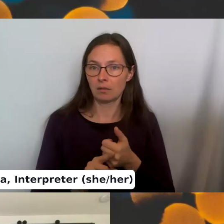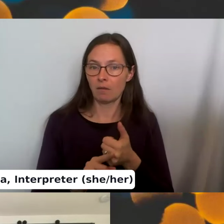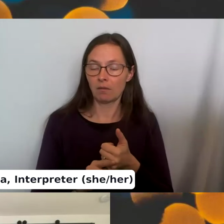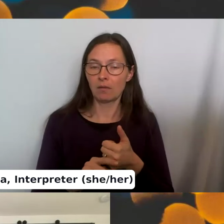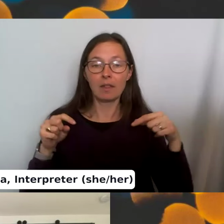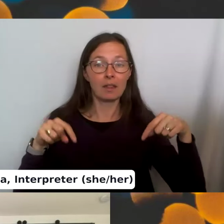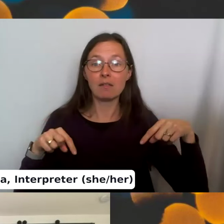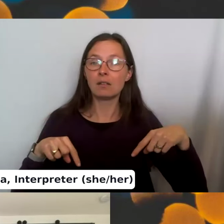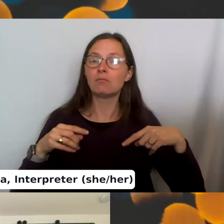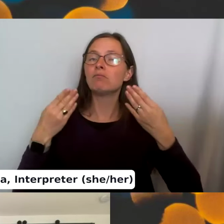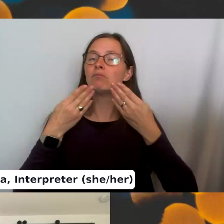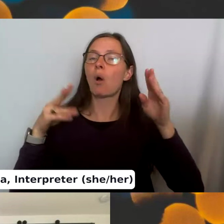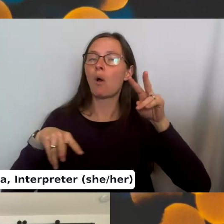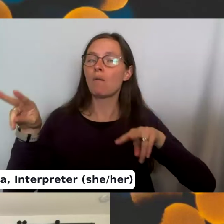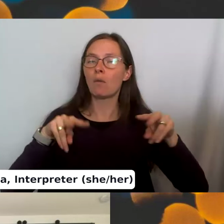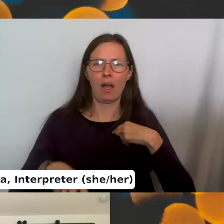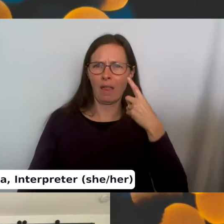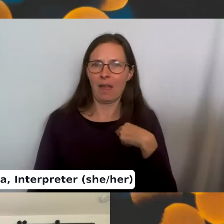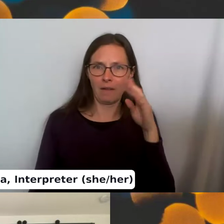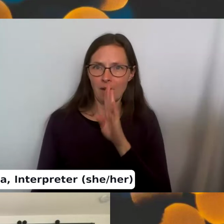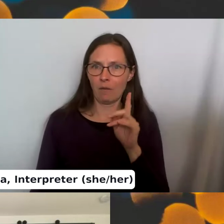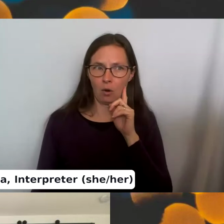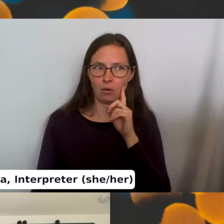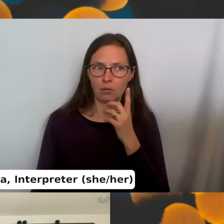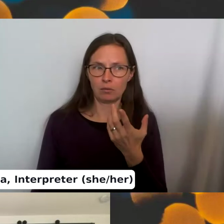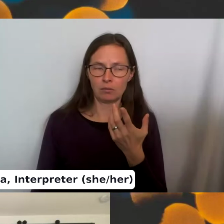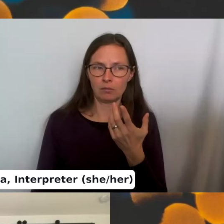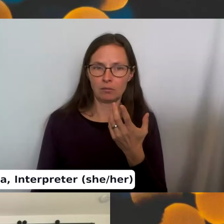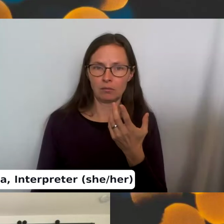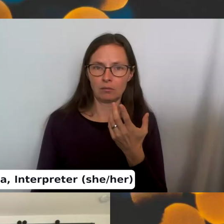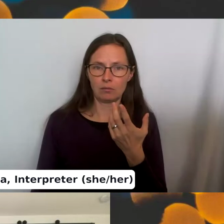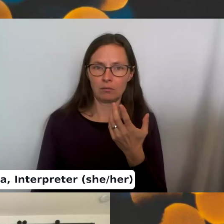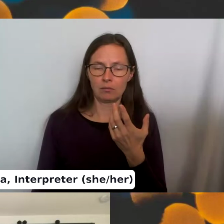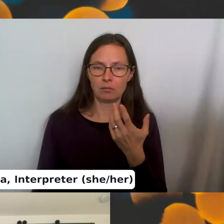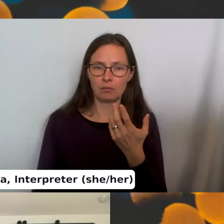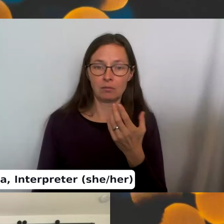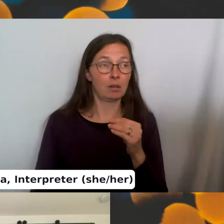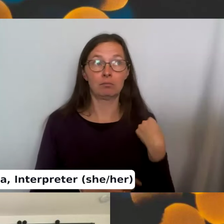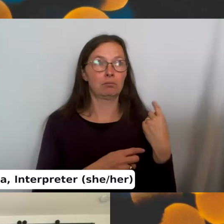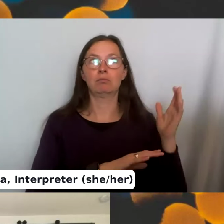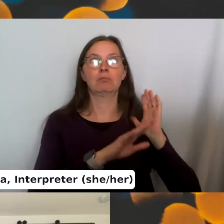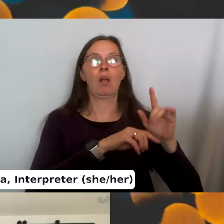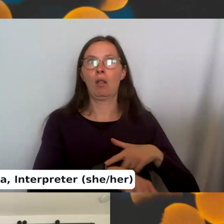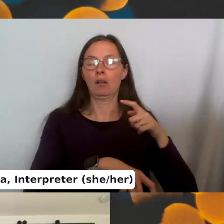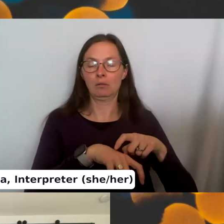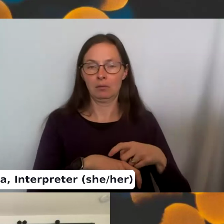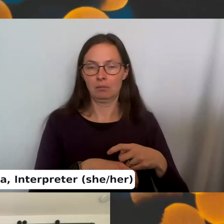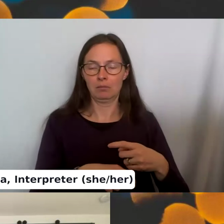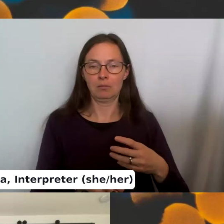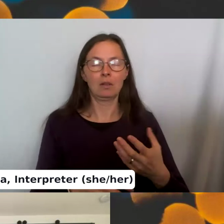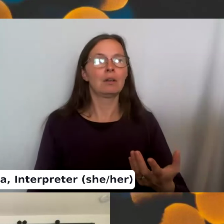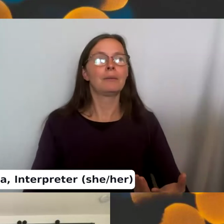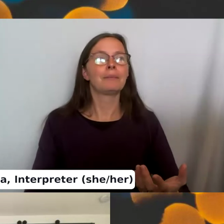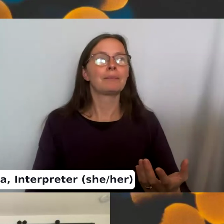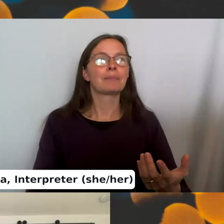is an overview I don't think I've ever heard in this completeness in this way in a long time, if ever, because our understanding